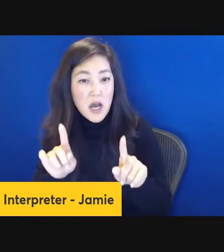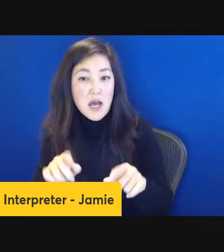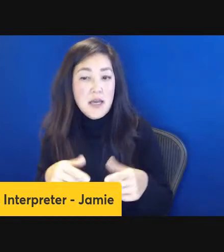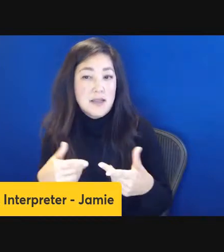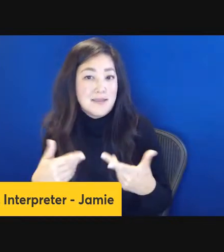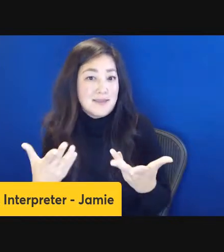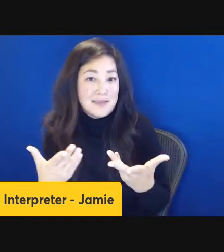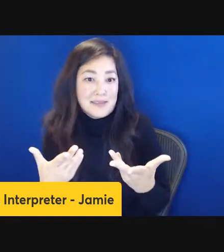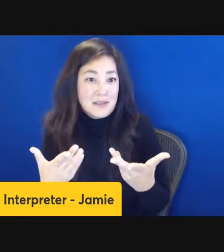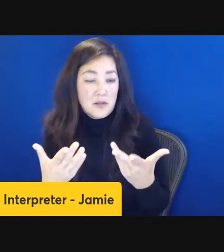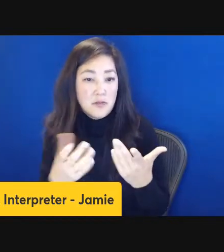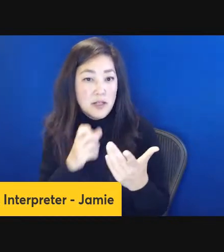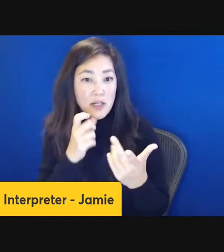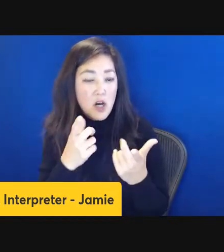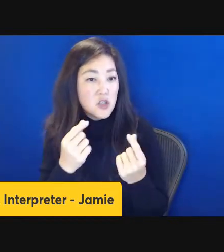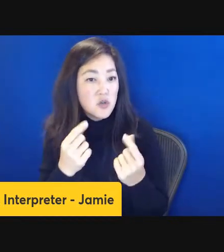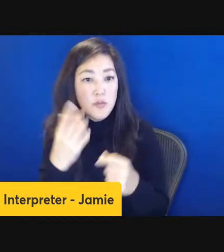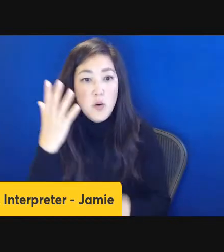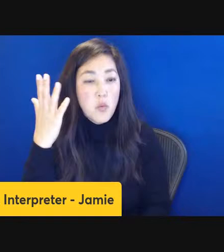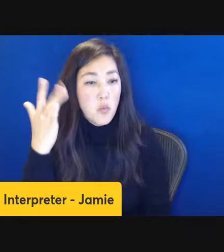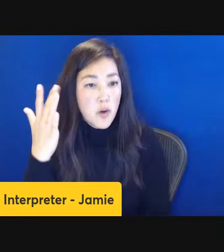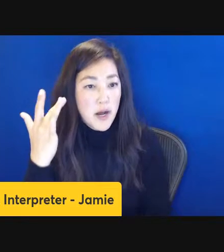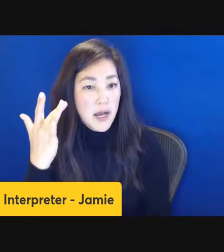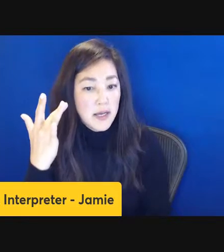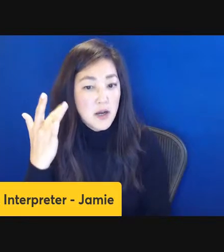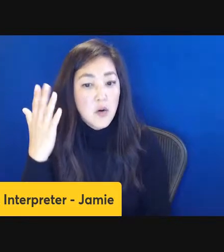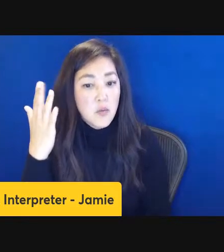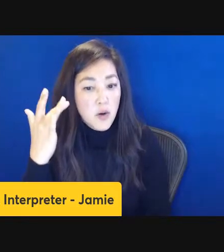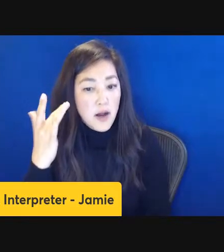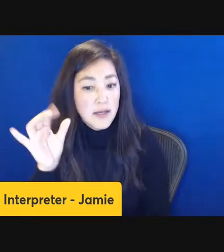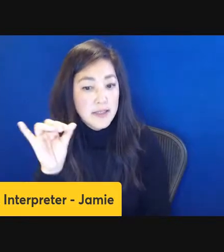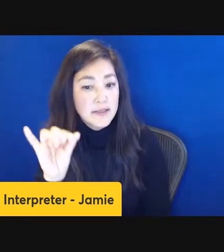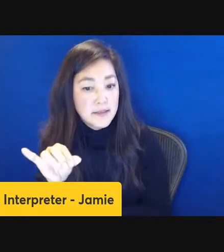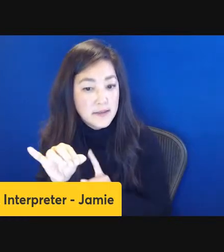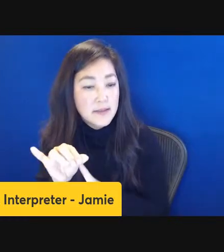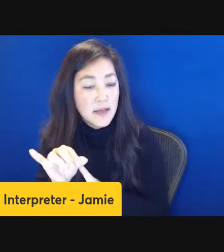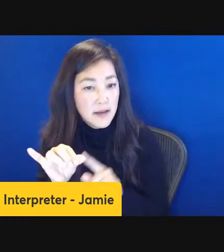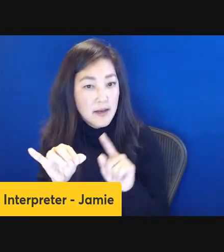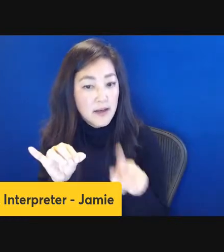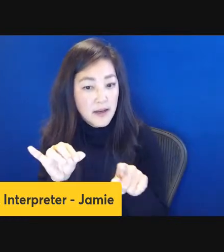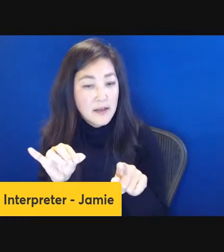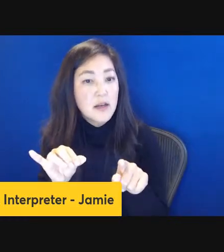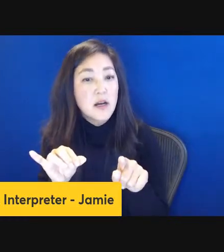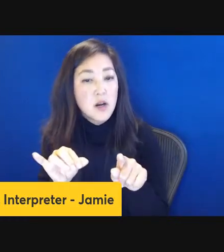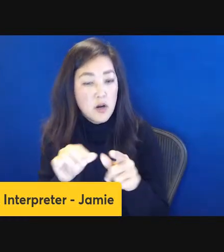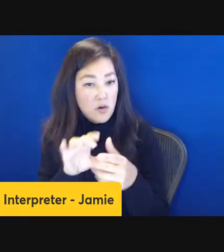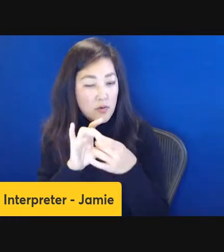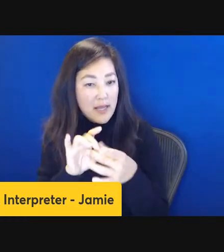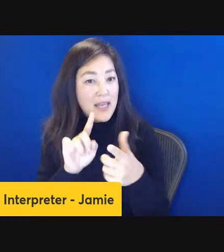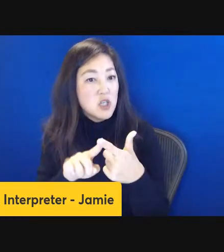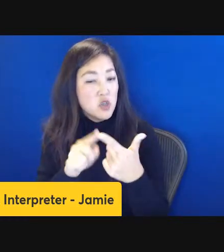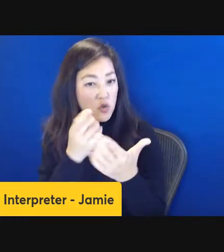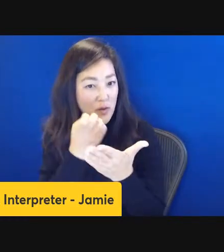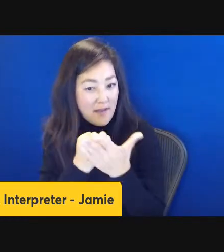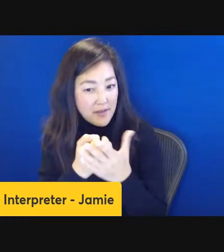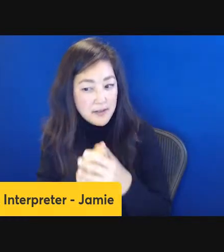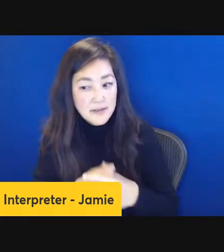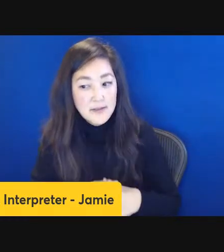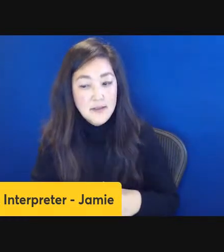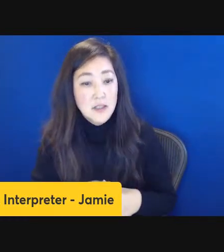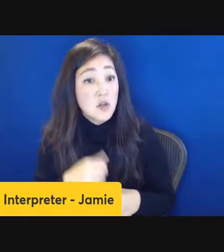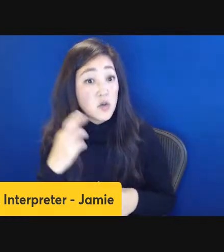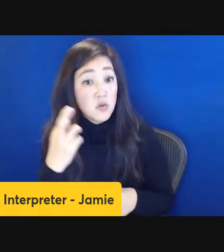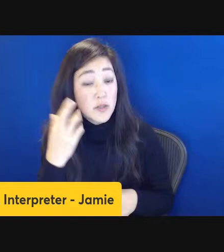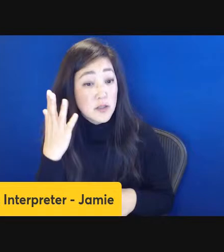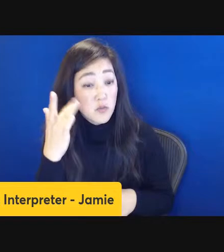through my training is ask the question, why? Is this actually based on evidence? Was the reason